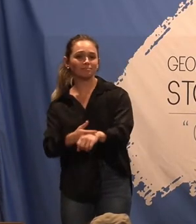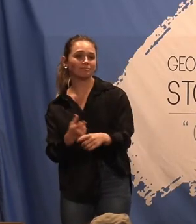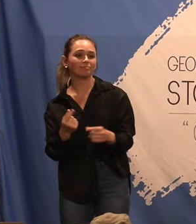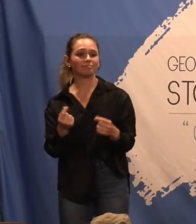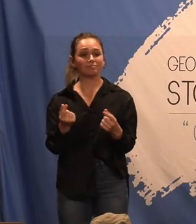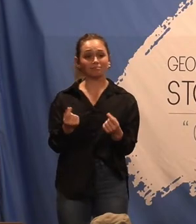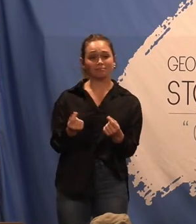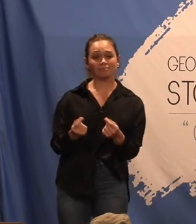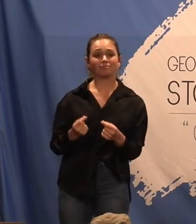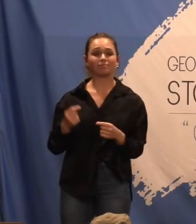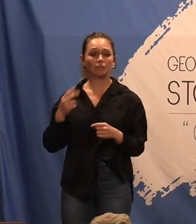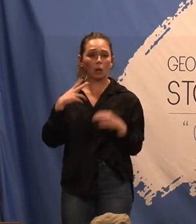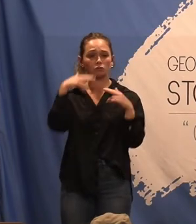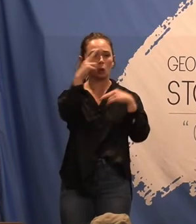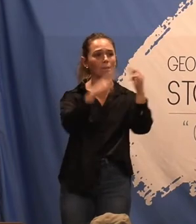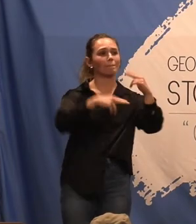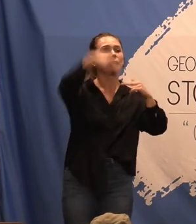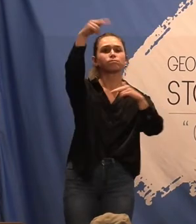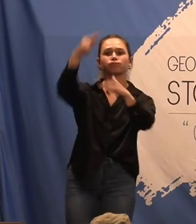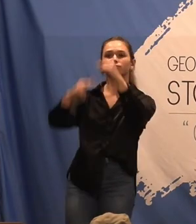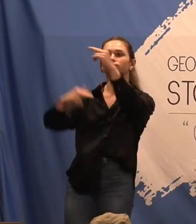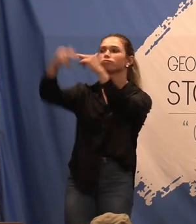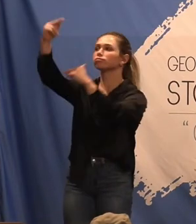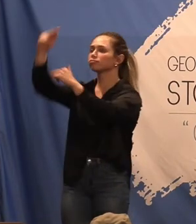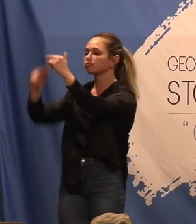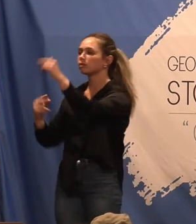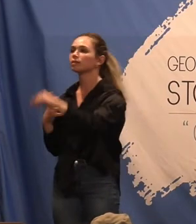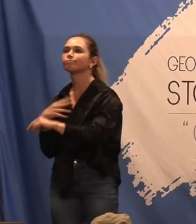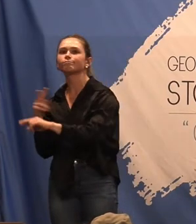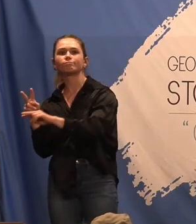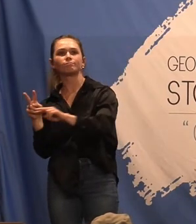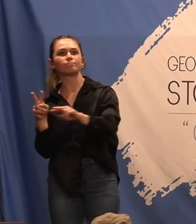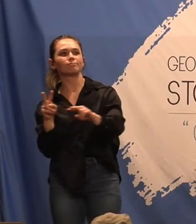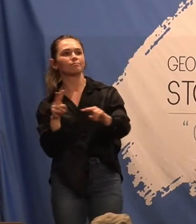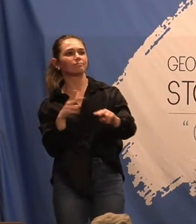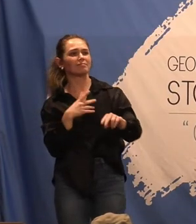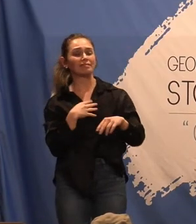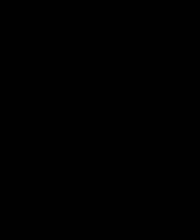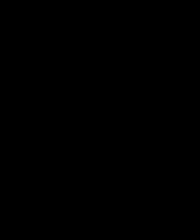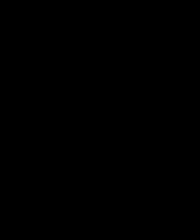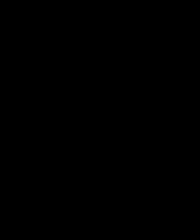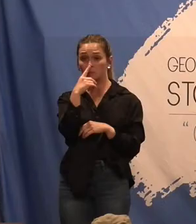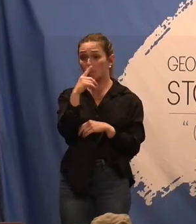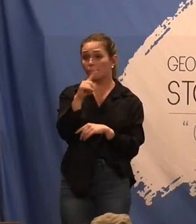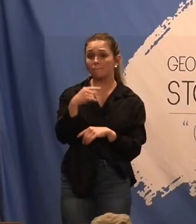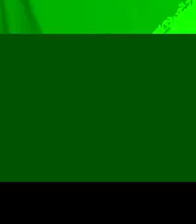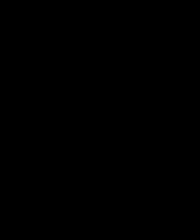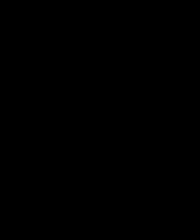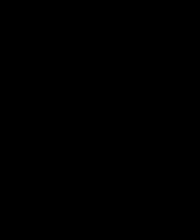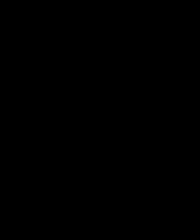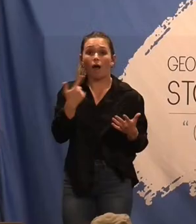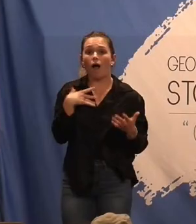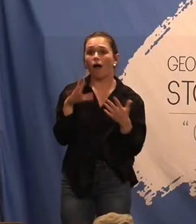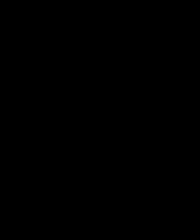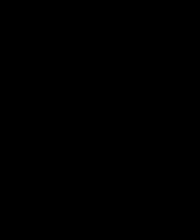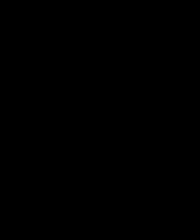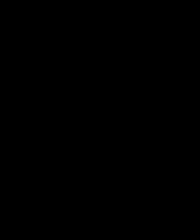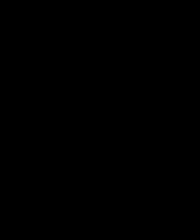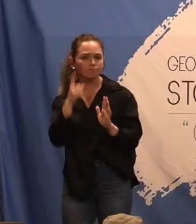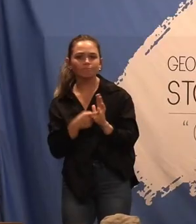time around tall buildings, and I don't mind telling you what I have